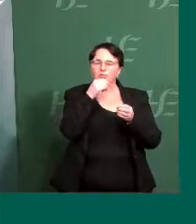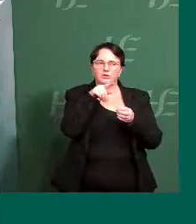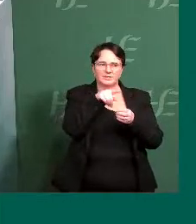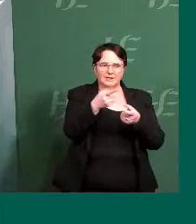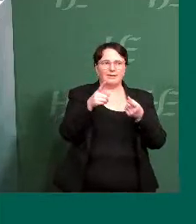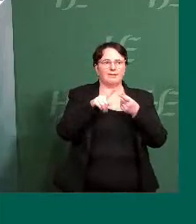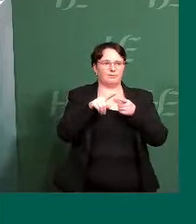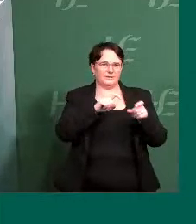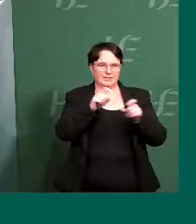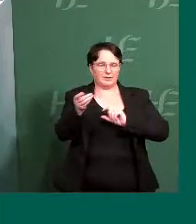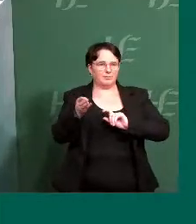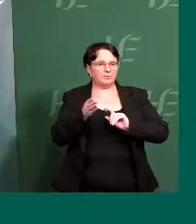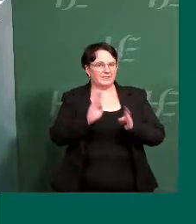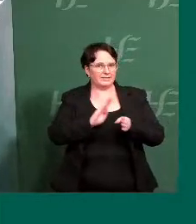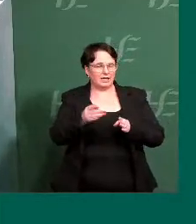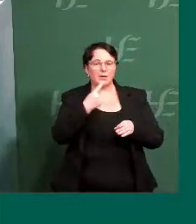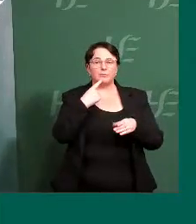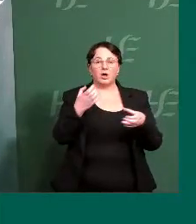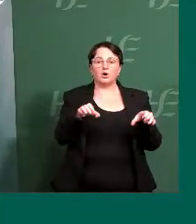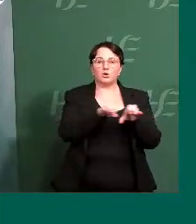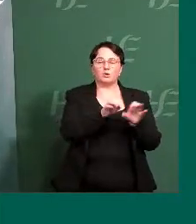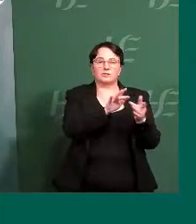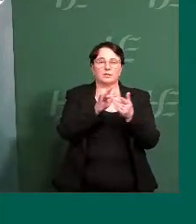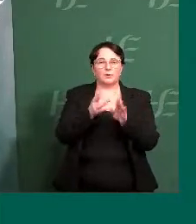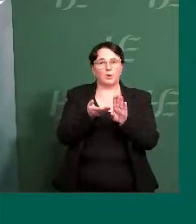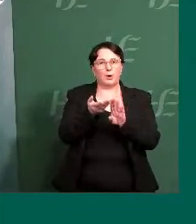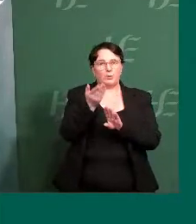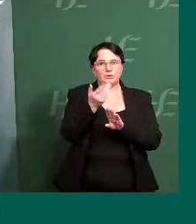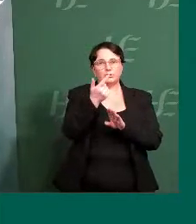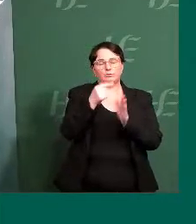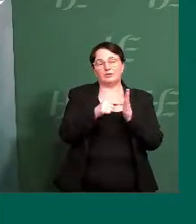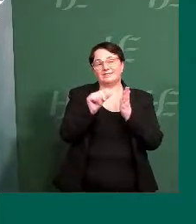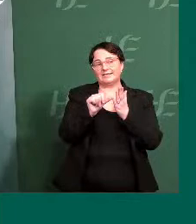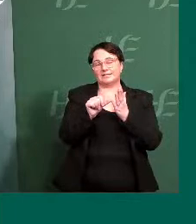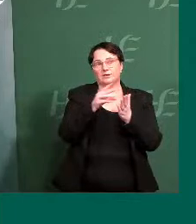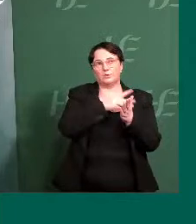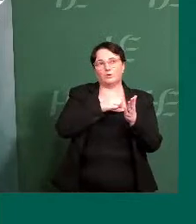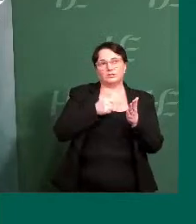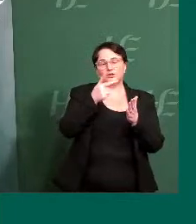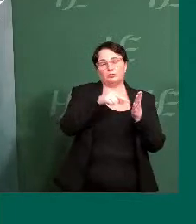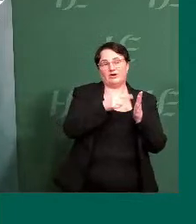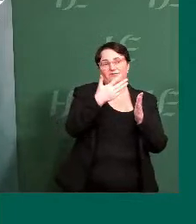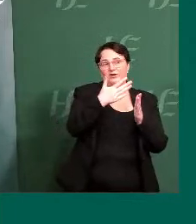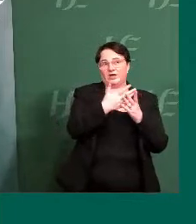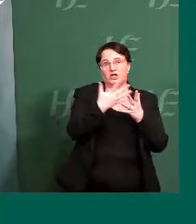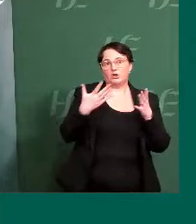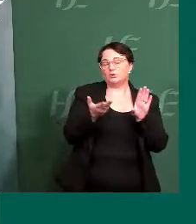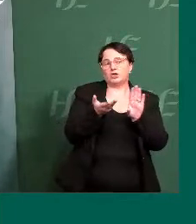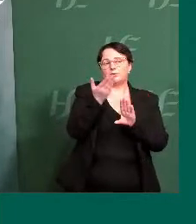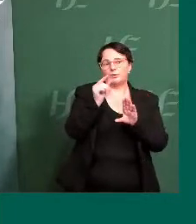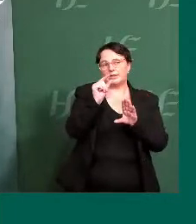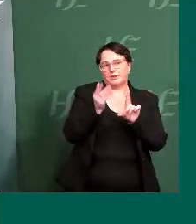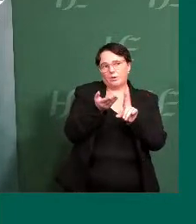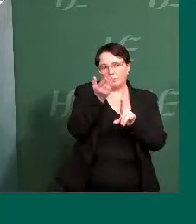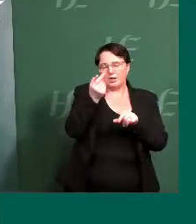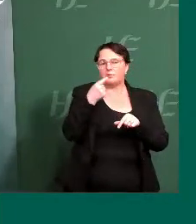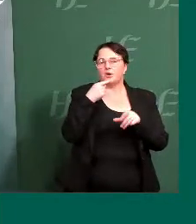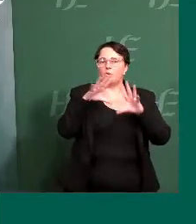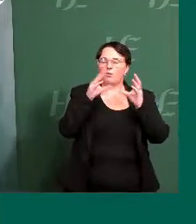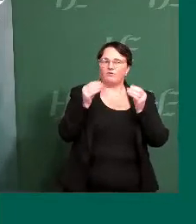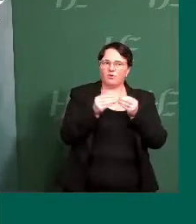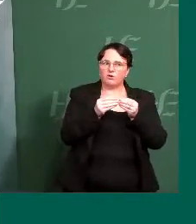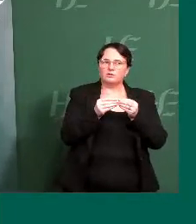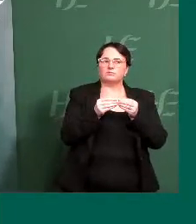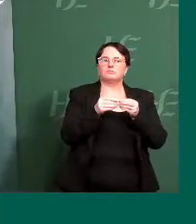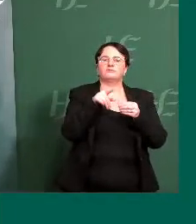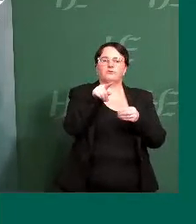the number of close contacts has increased slightly to 2.6 from 2.5, so nothing major. And our overall performance, I suppose, in terms of end-to-end